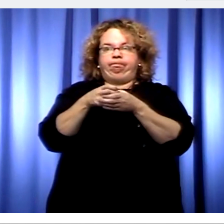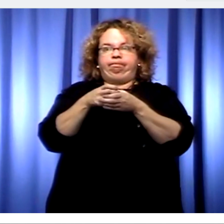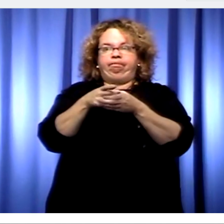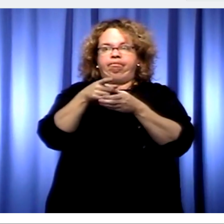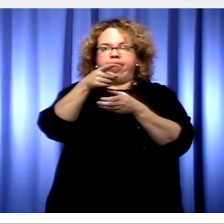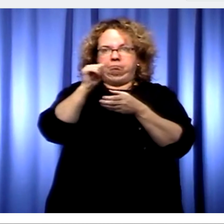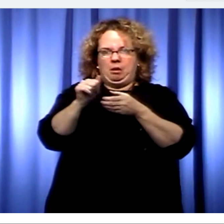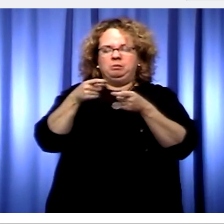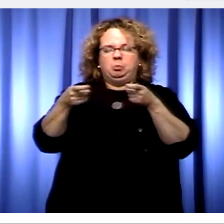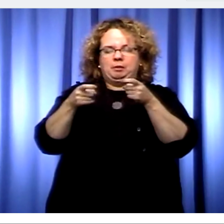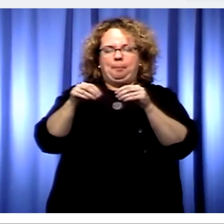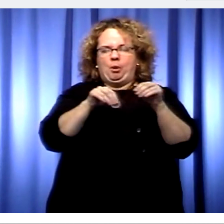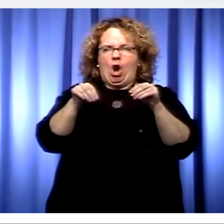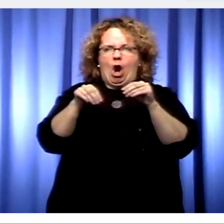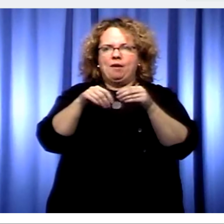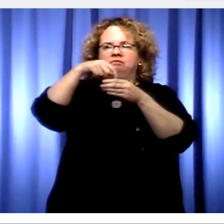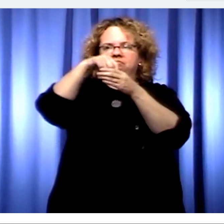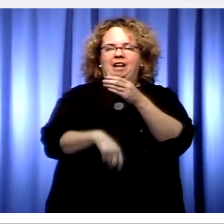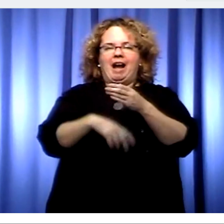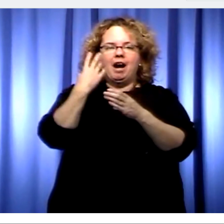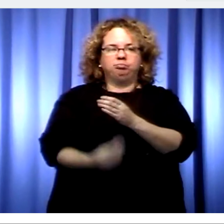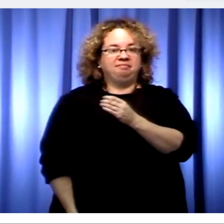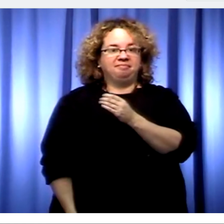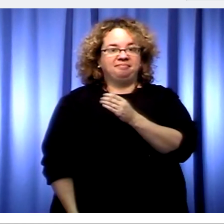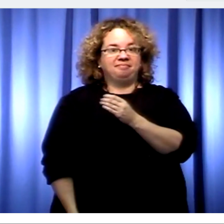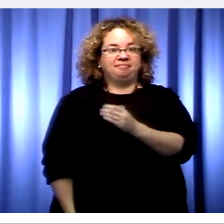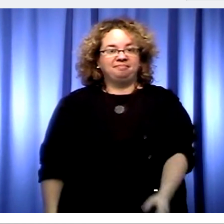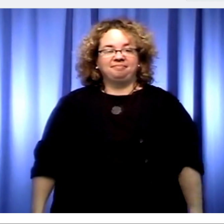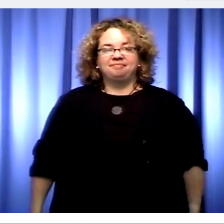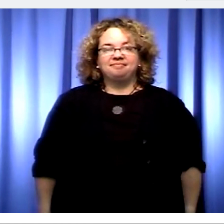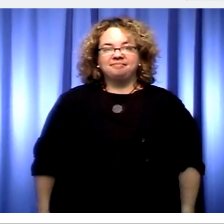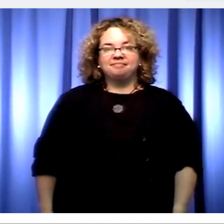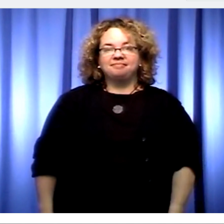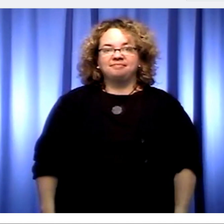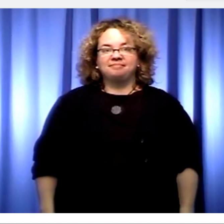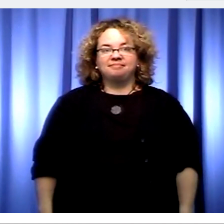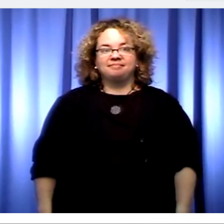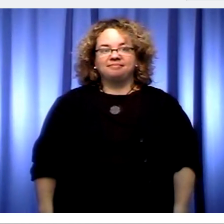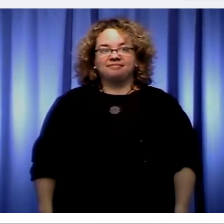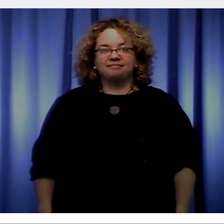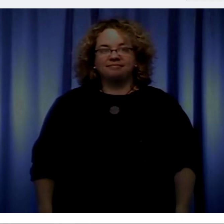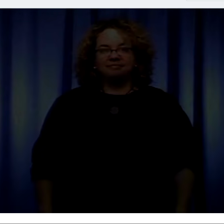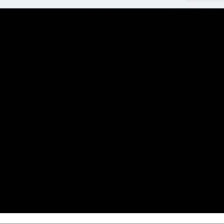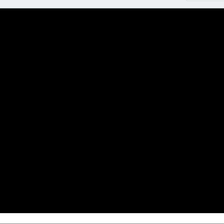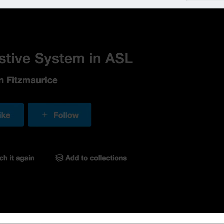the external muscle will release and allow you to poop.